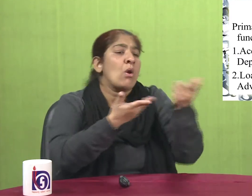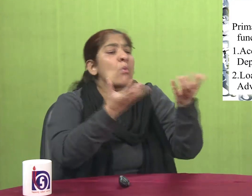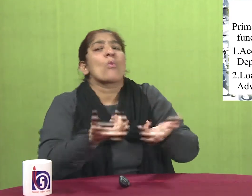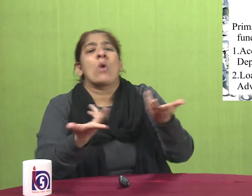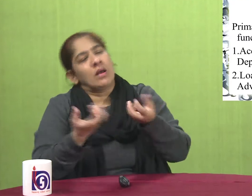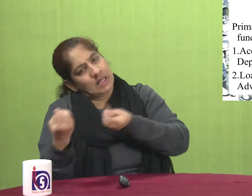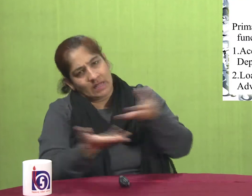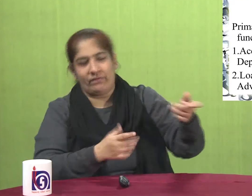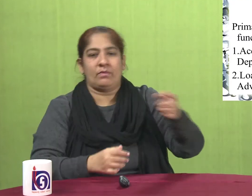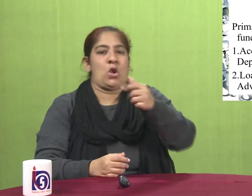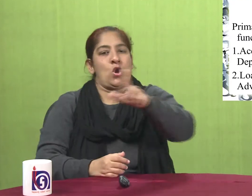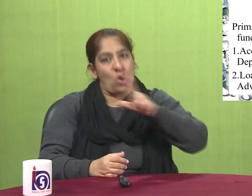primary function in commercial banks.